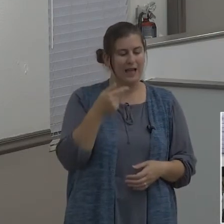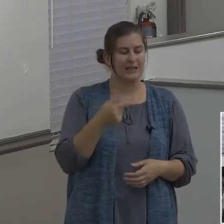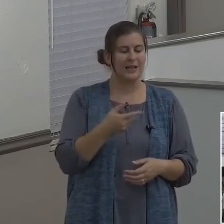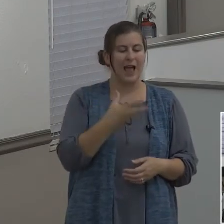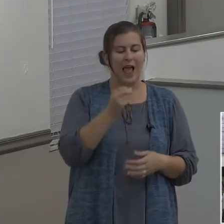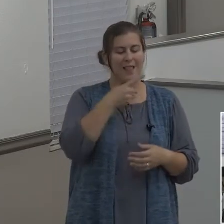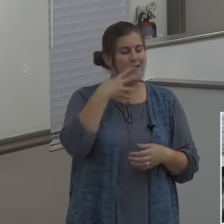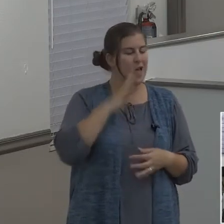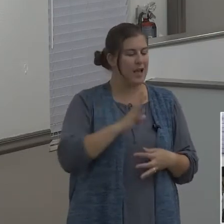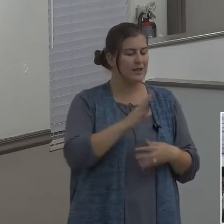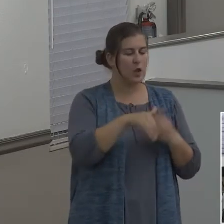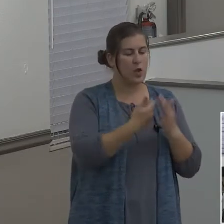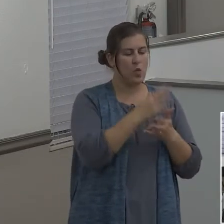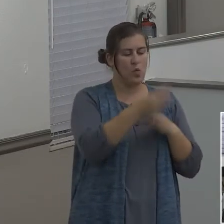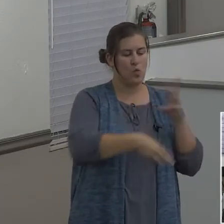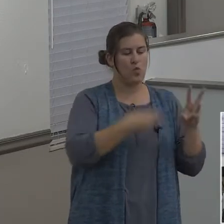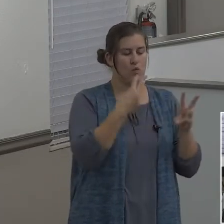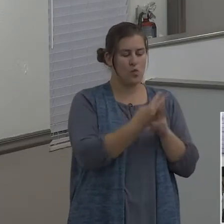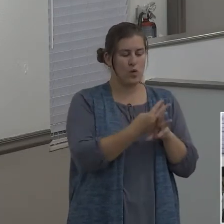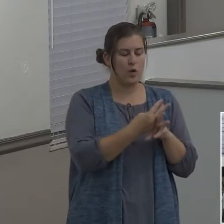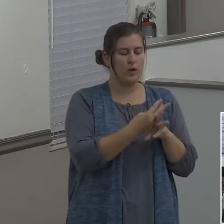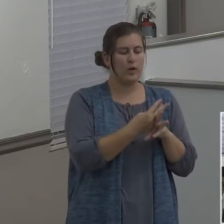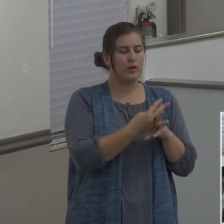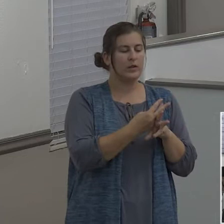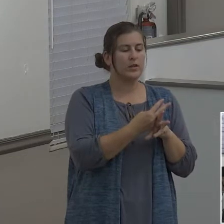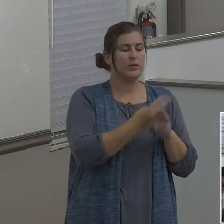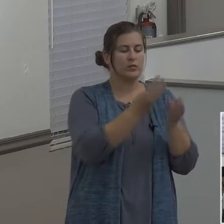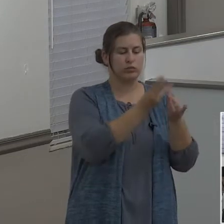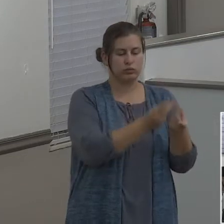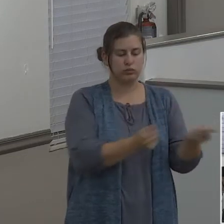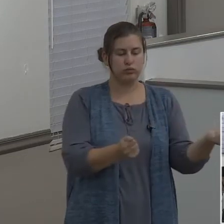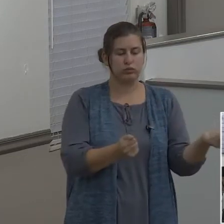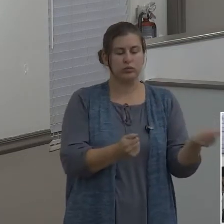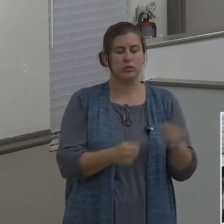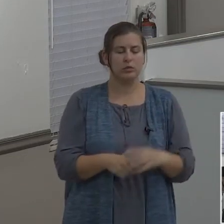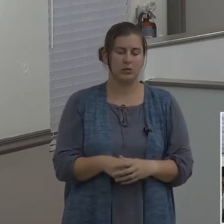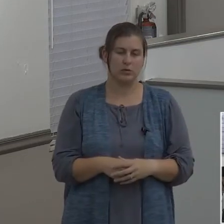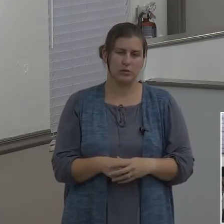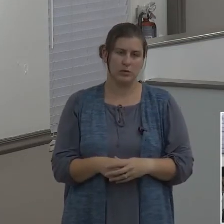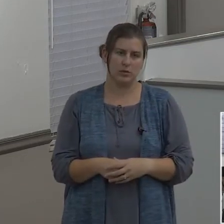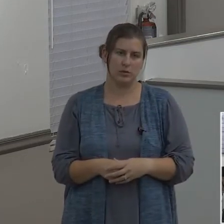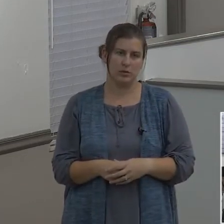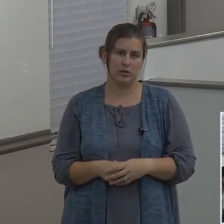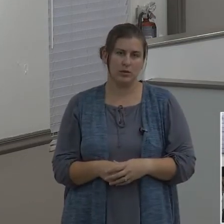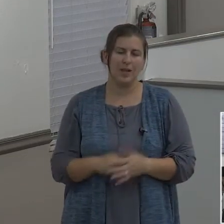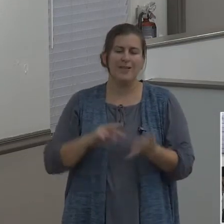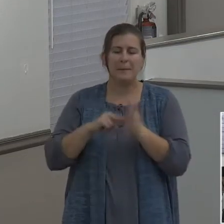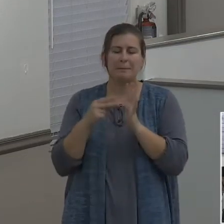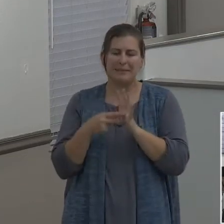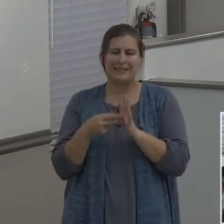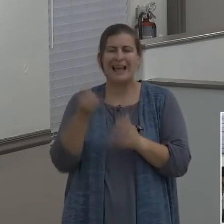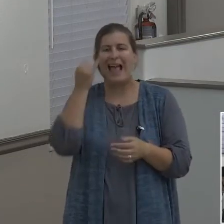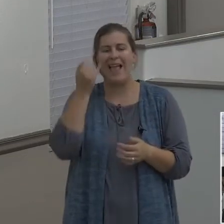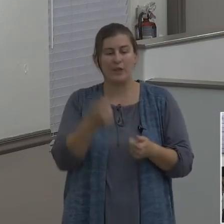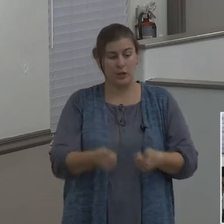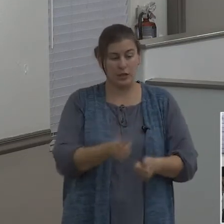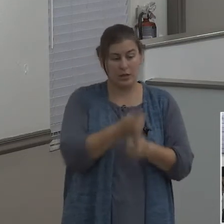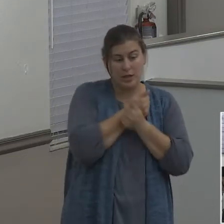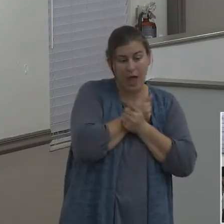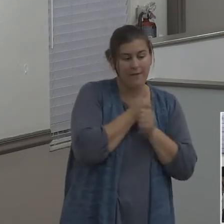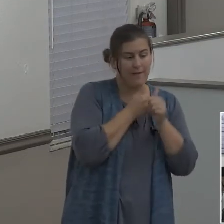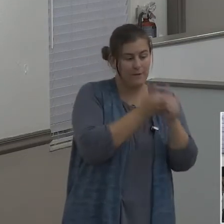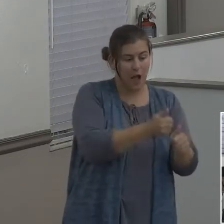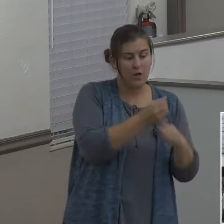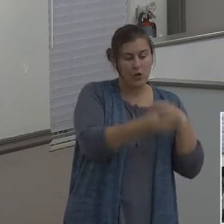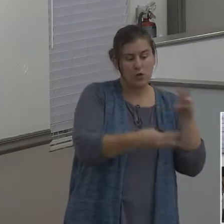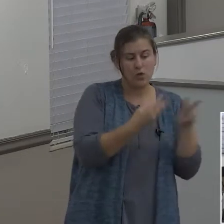But he that doeth the will of God abiteth forever. So, you know, if you love, if we're going to love the world, and we're going live for the things of the world, the love of the Father is not